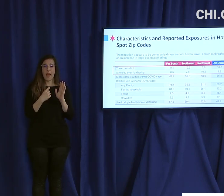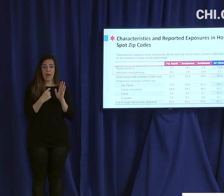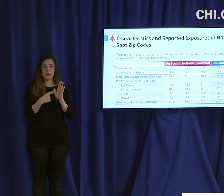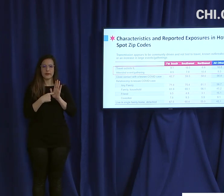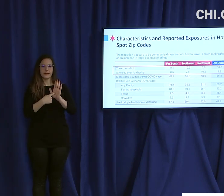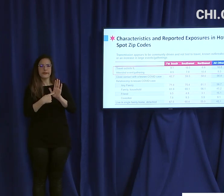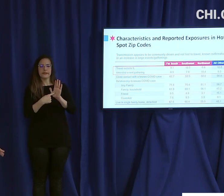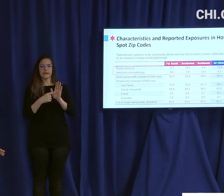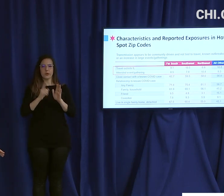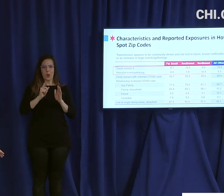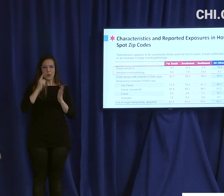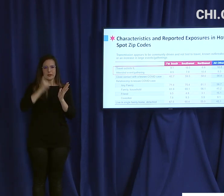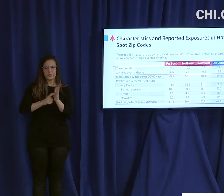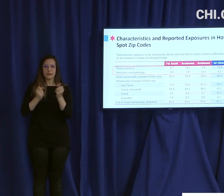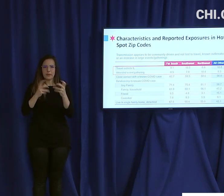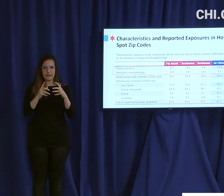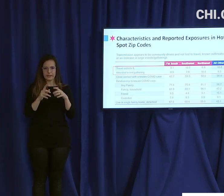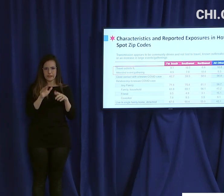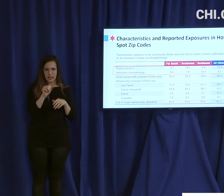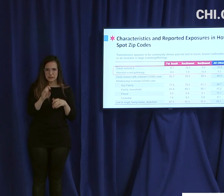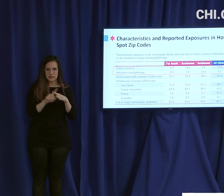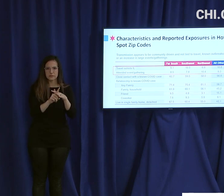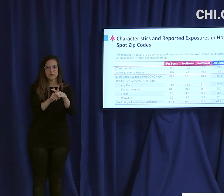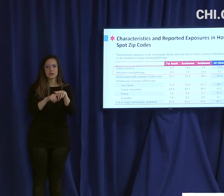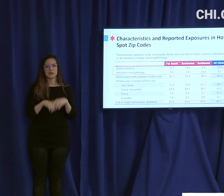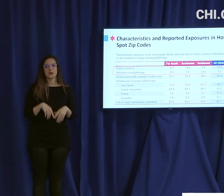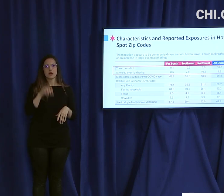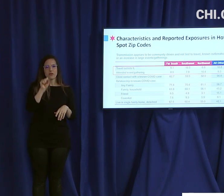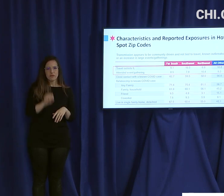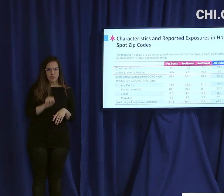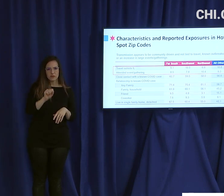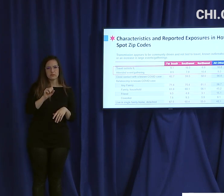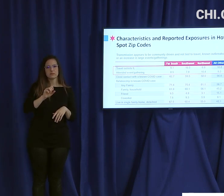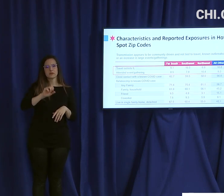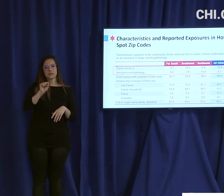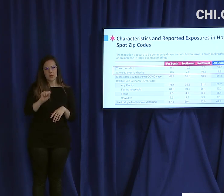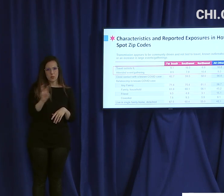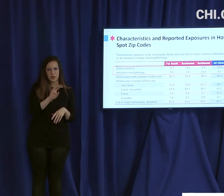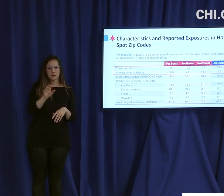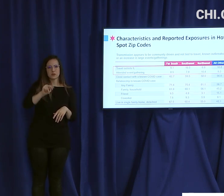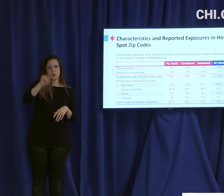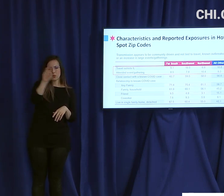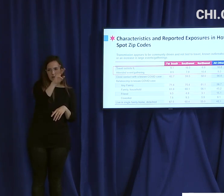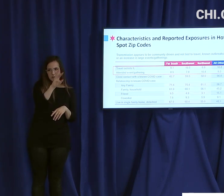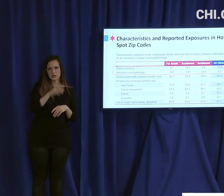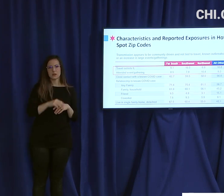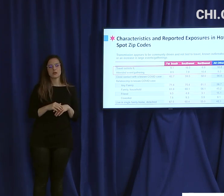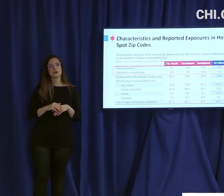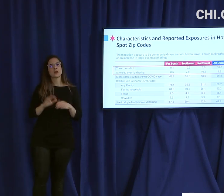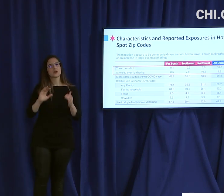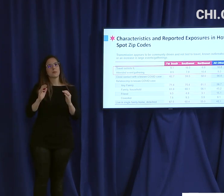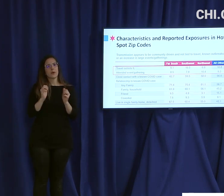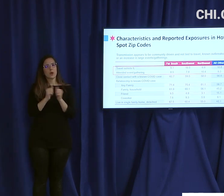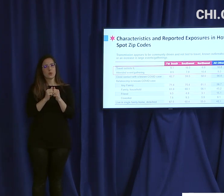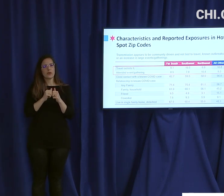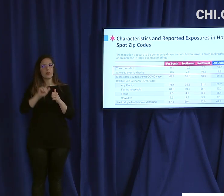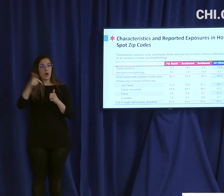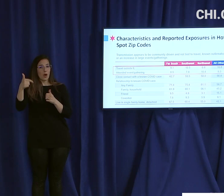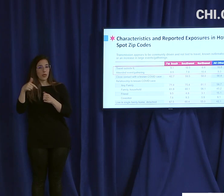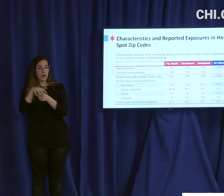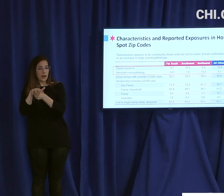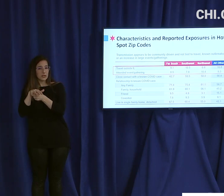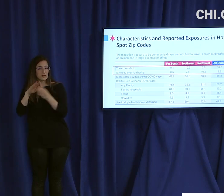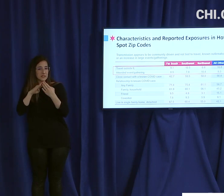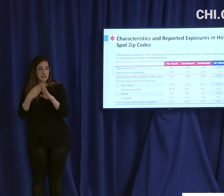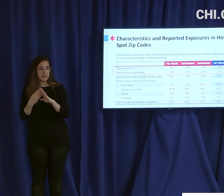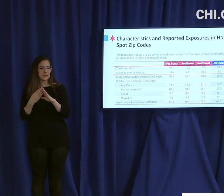far south, the southwest, the northwest, compared to the other areas of the city. We see that in areas where we're not in as good control of